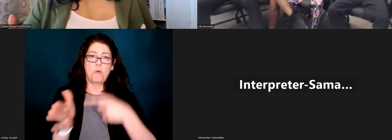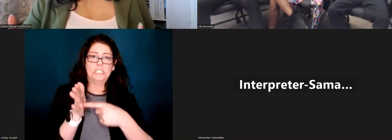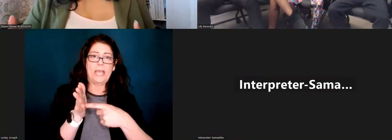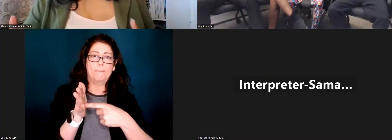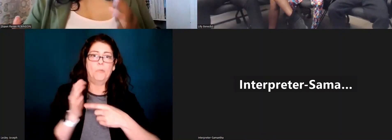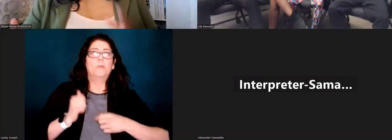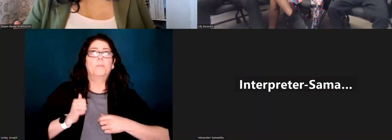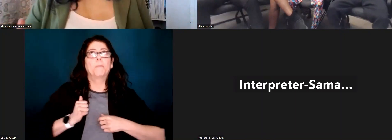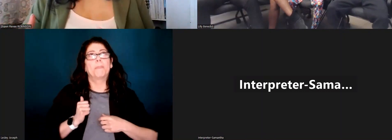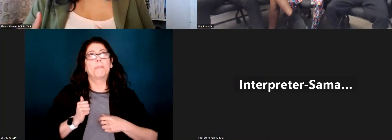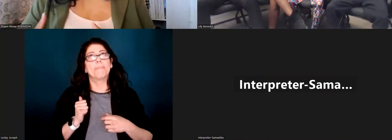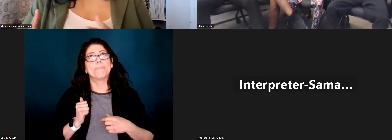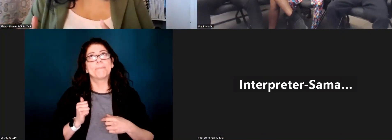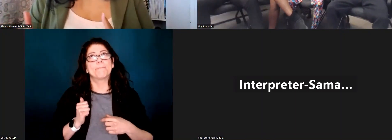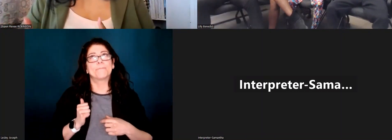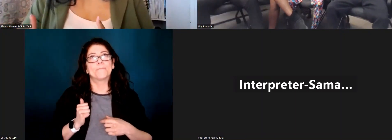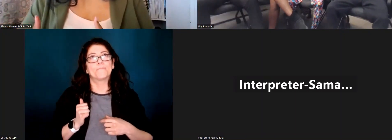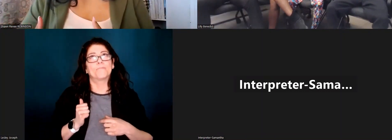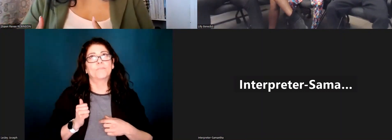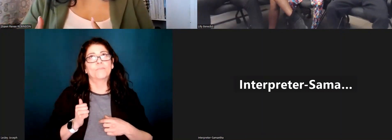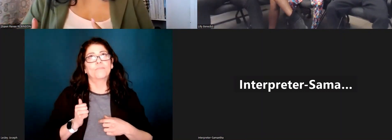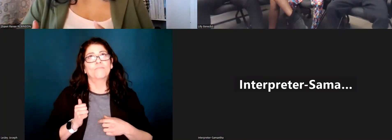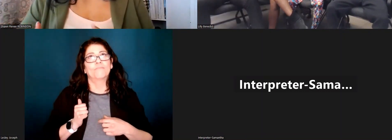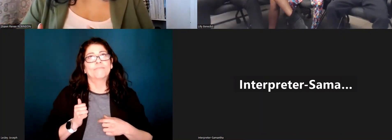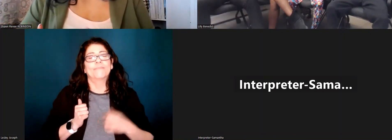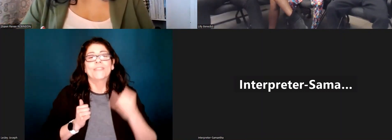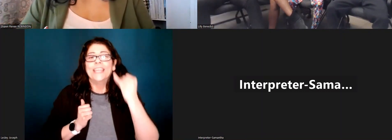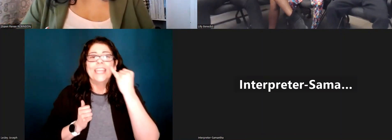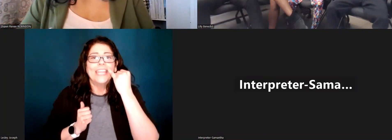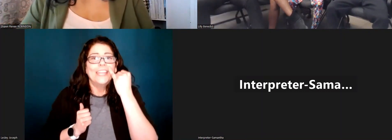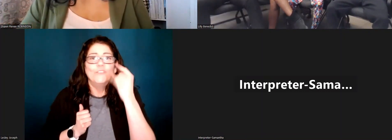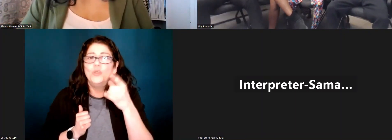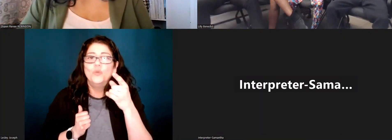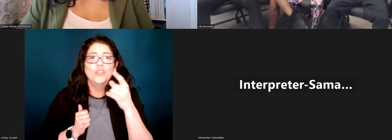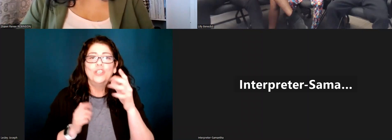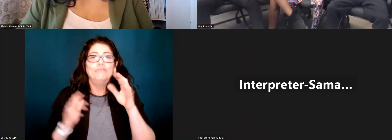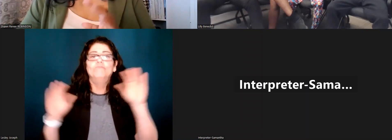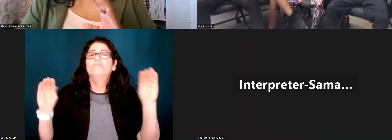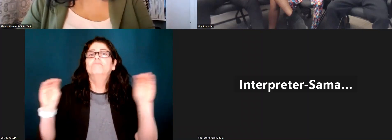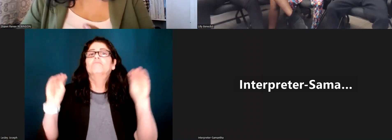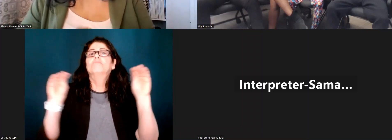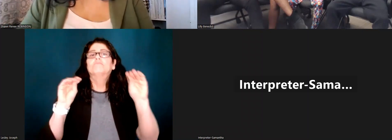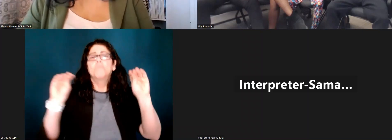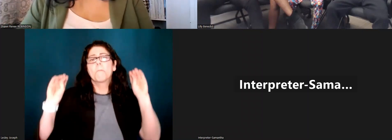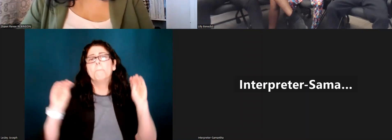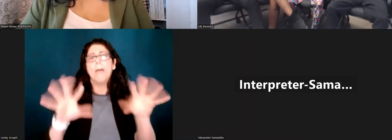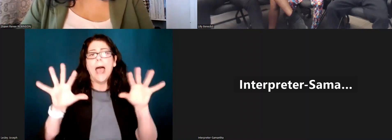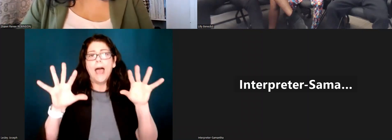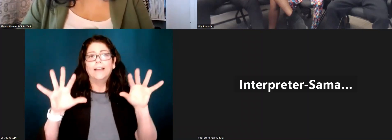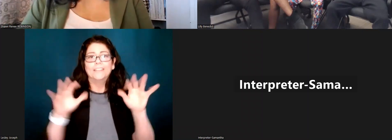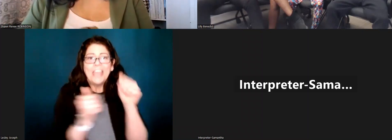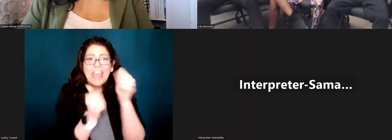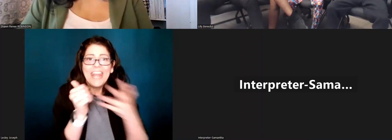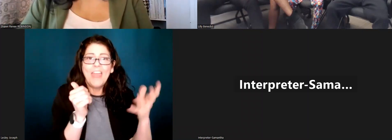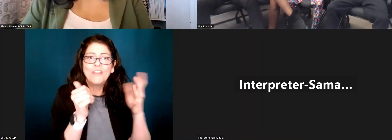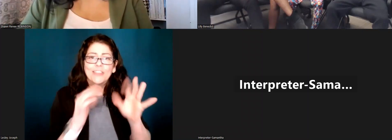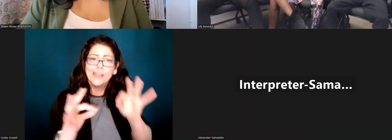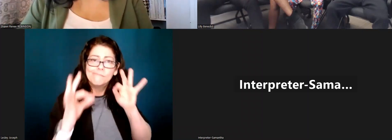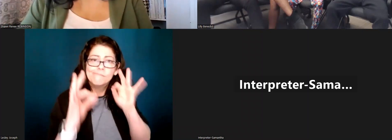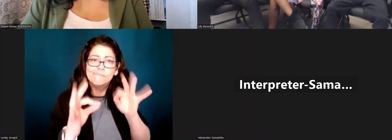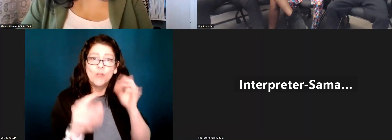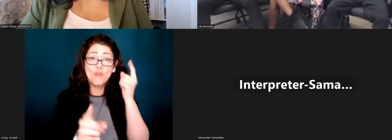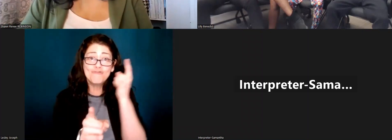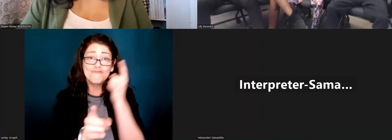make everything right for yourself right now, what would make your family click for